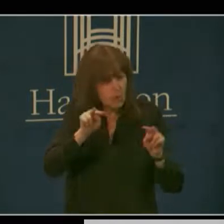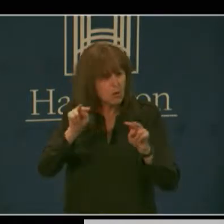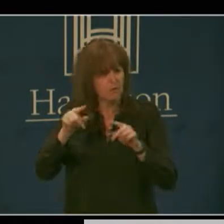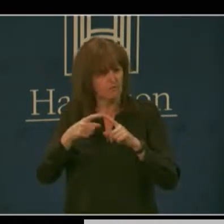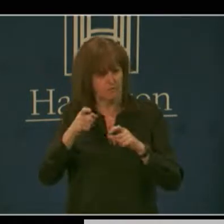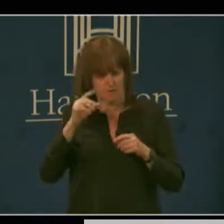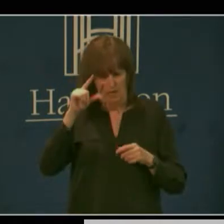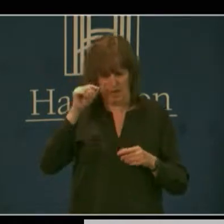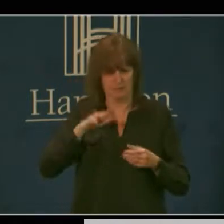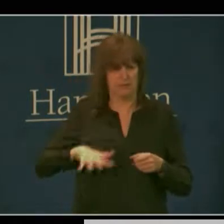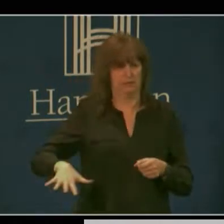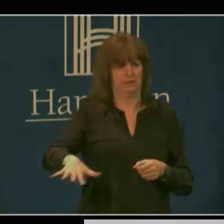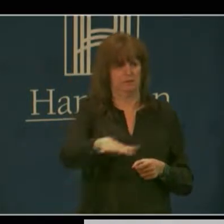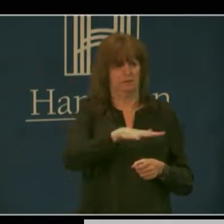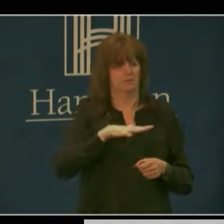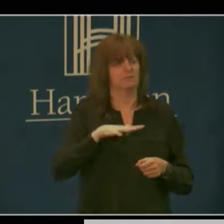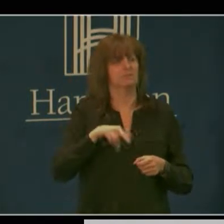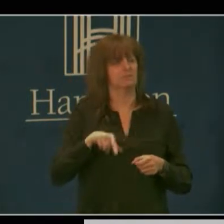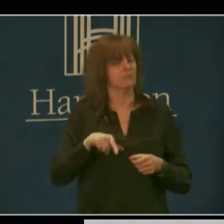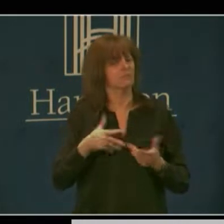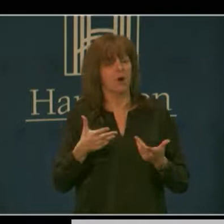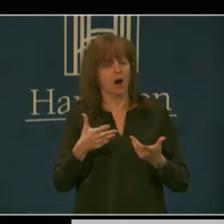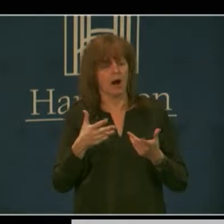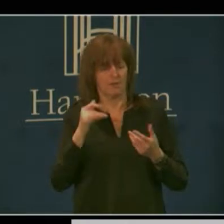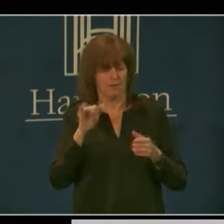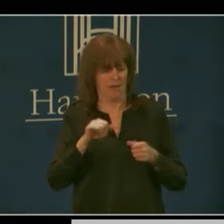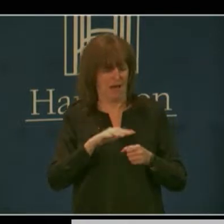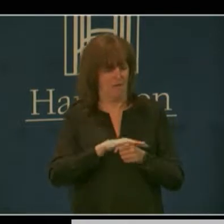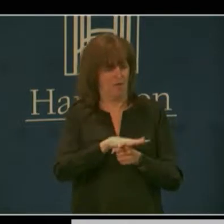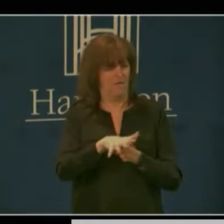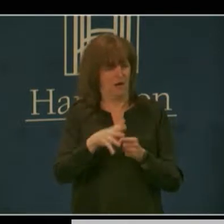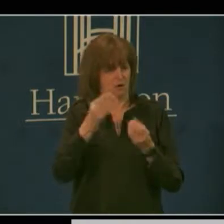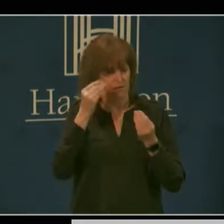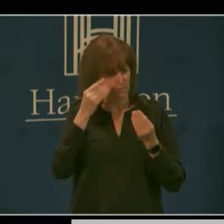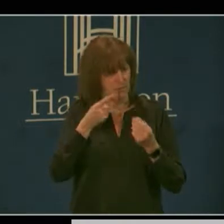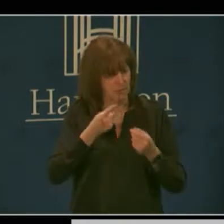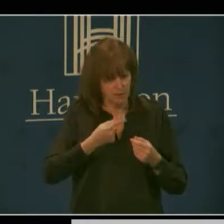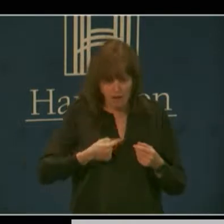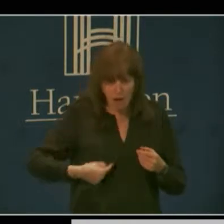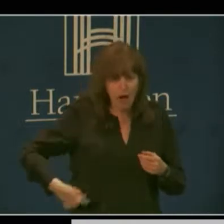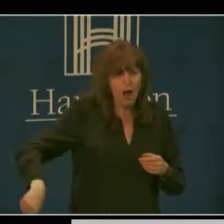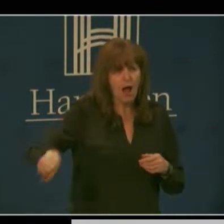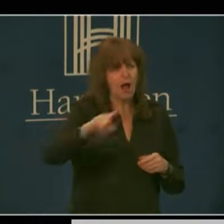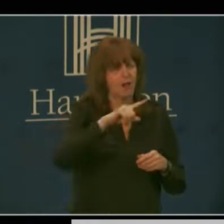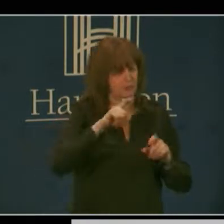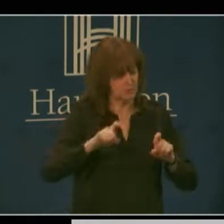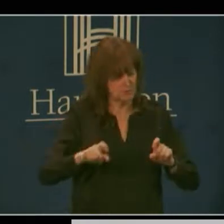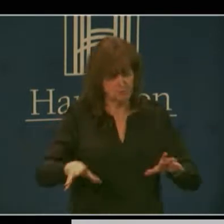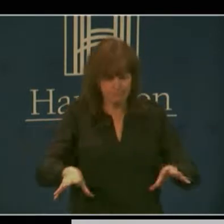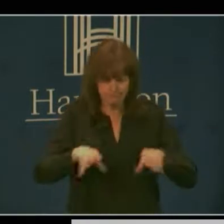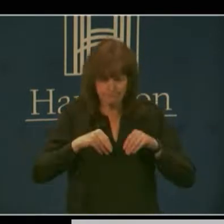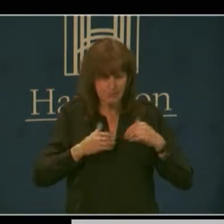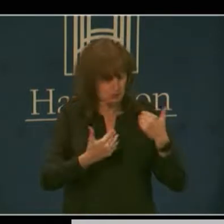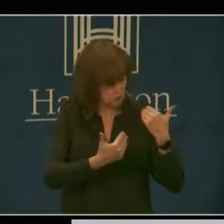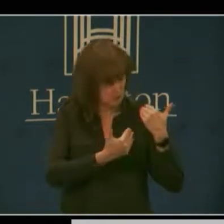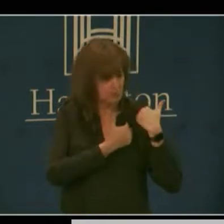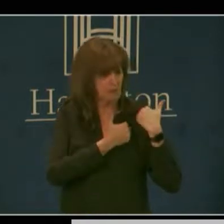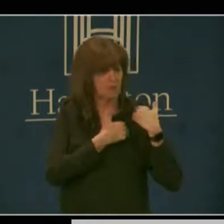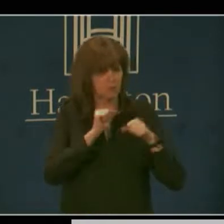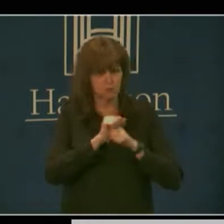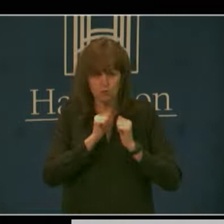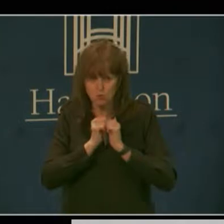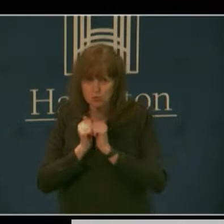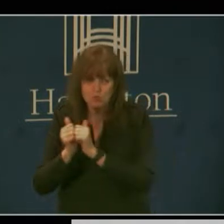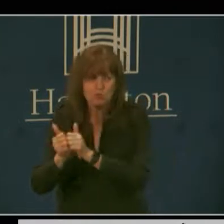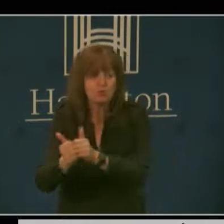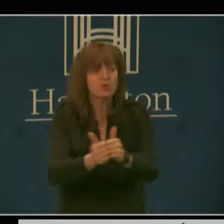regarding the COVID-19 outbreak. We all must continue to do our part to ensure we get through this together. That has been